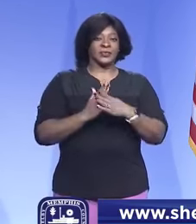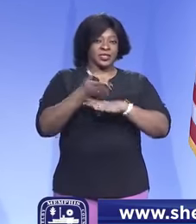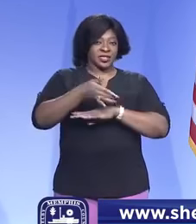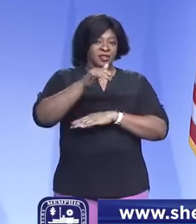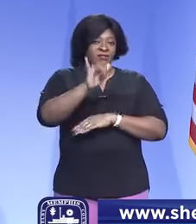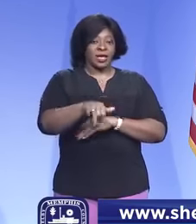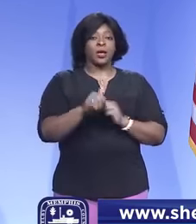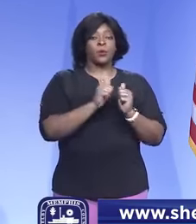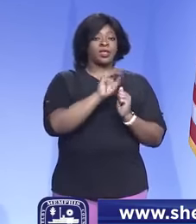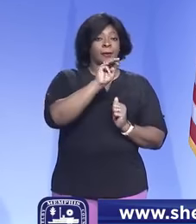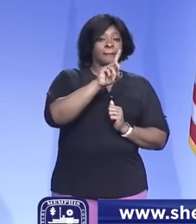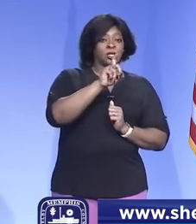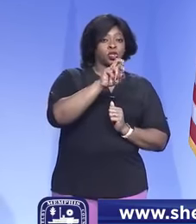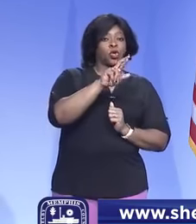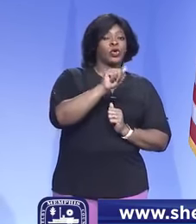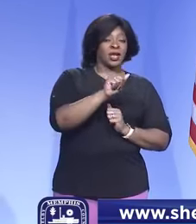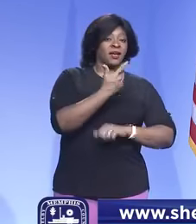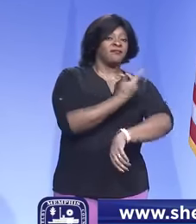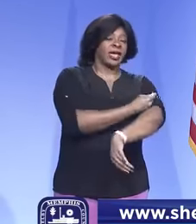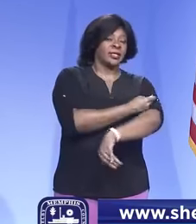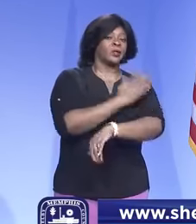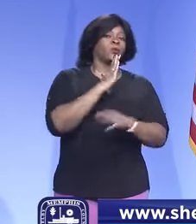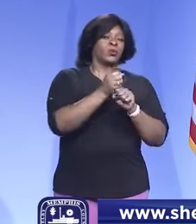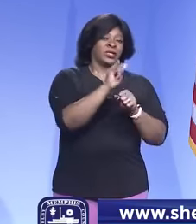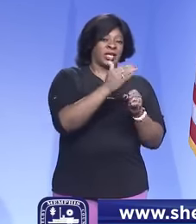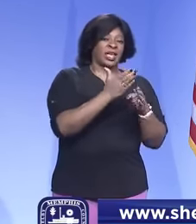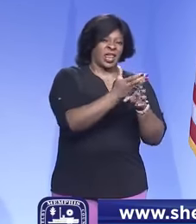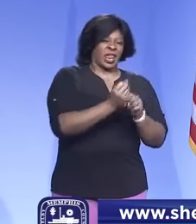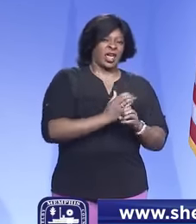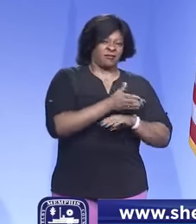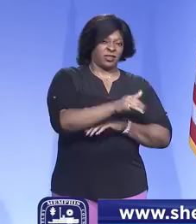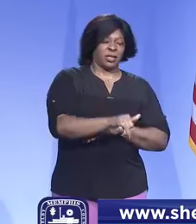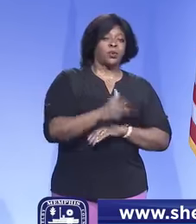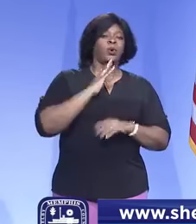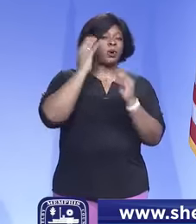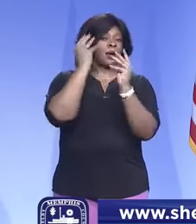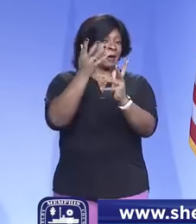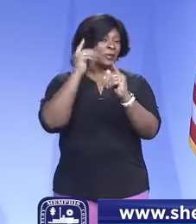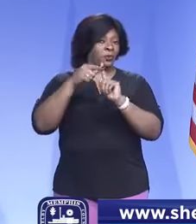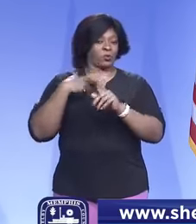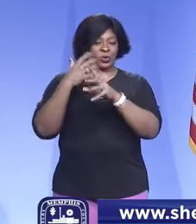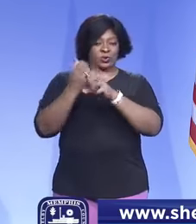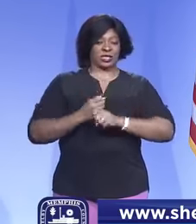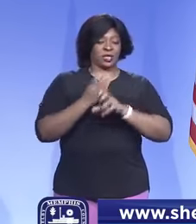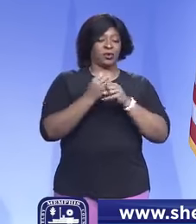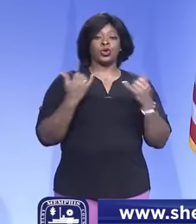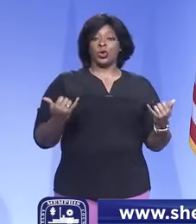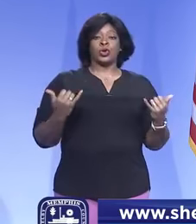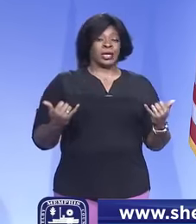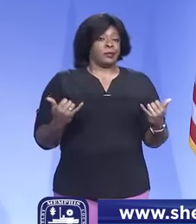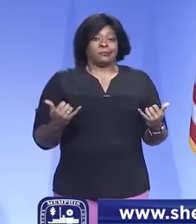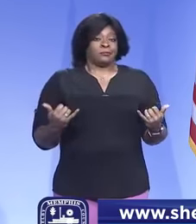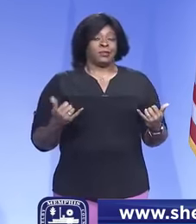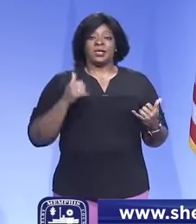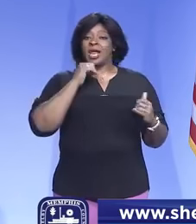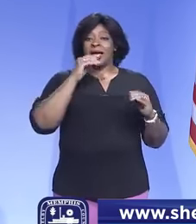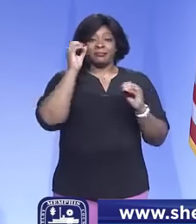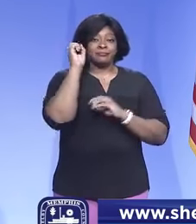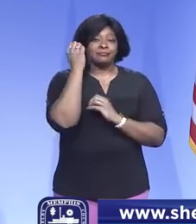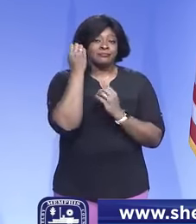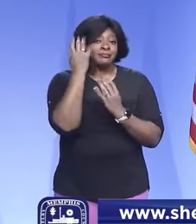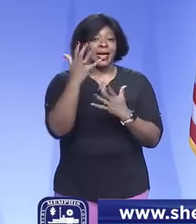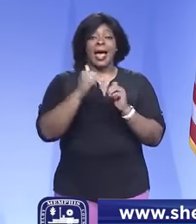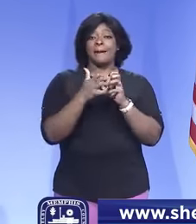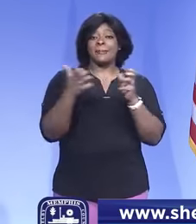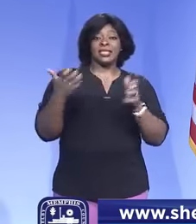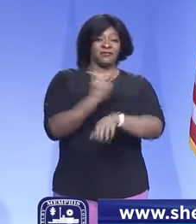the Moderna vaccine. So we will continue to give updates as we have them, but at the current time, we're really not giving numbers,